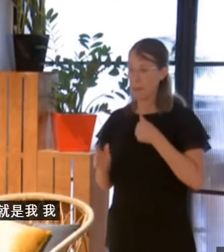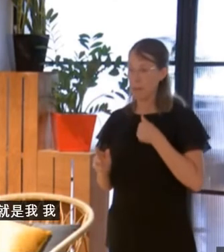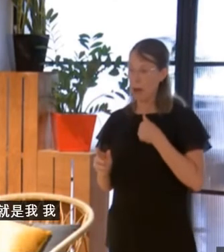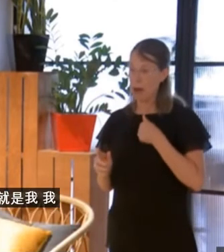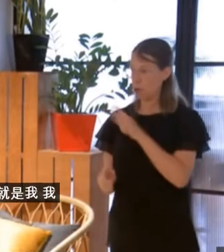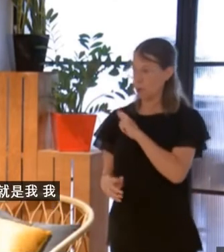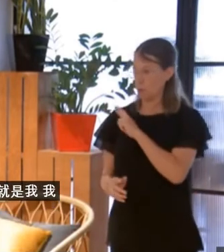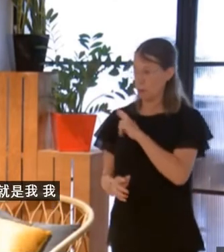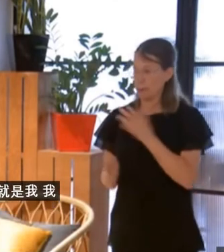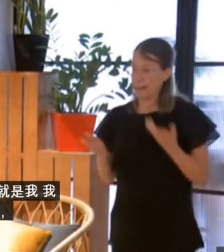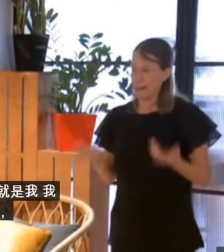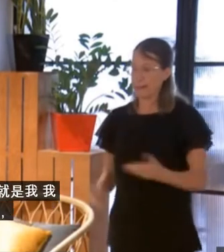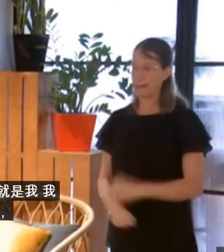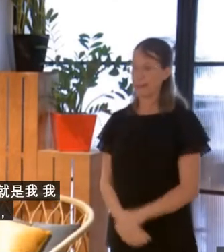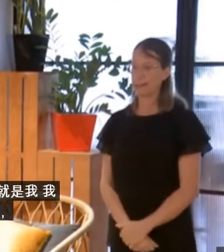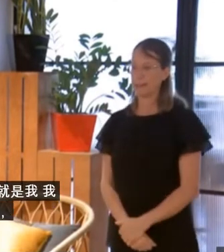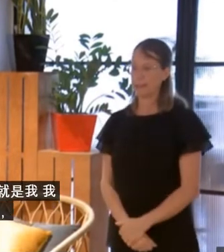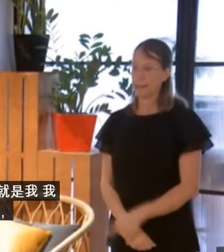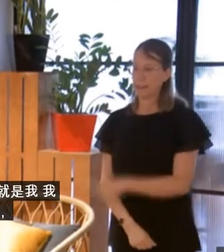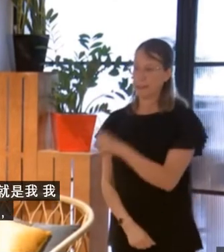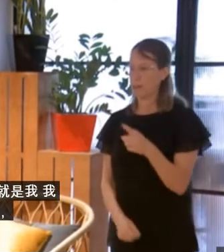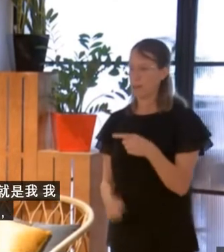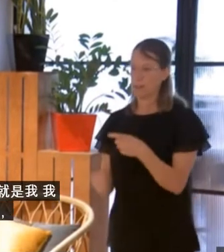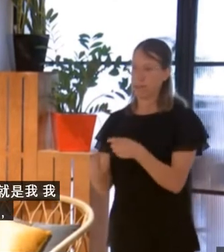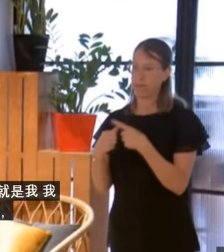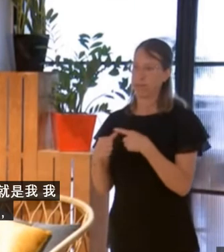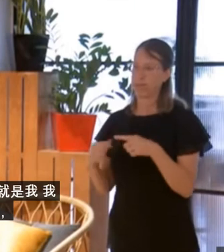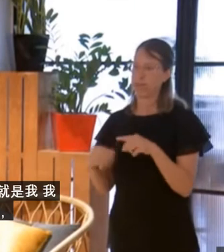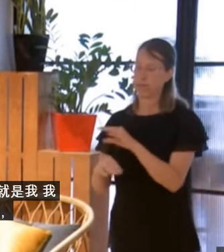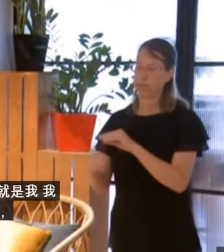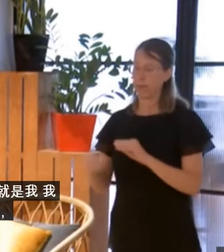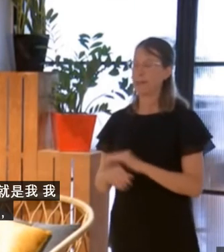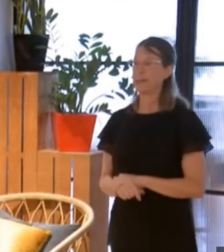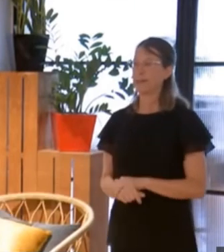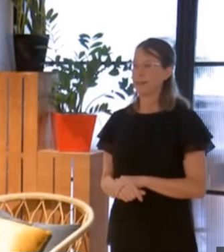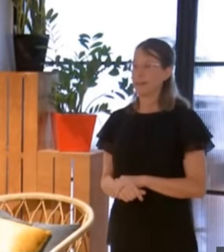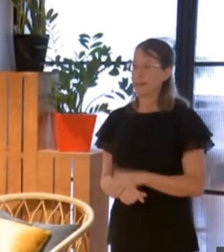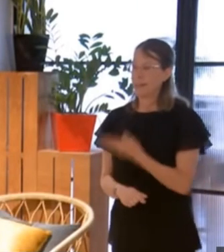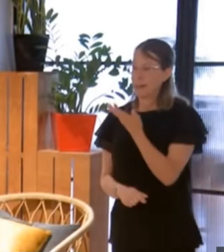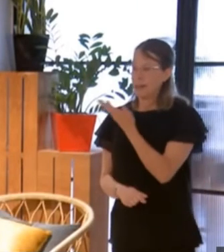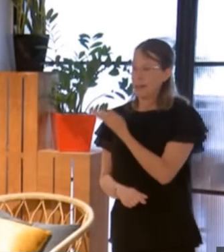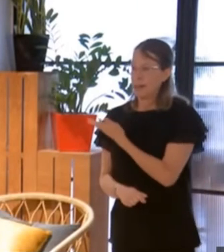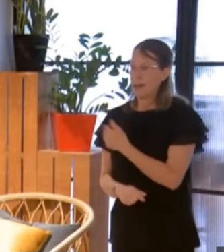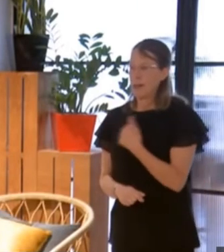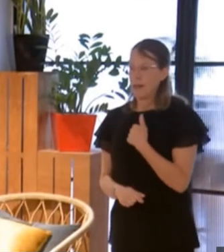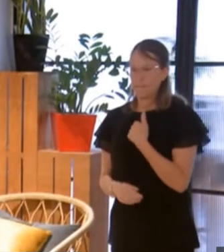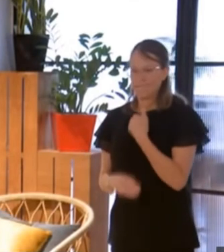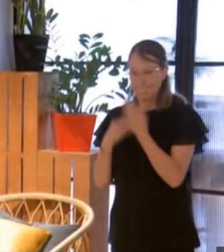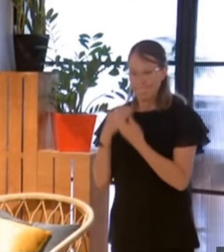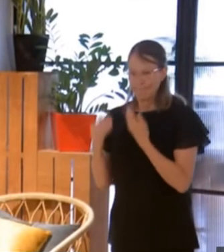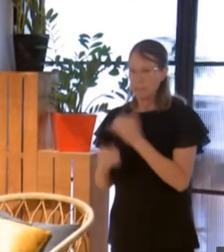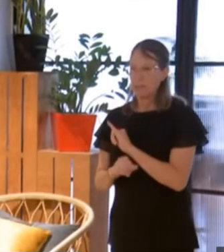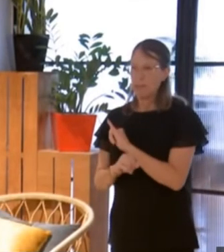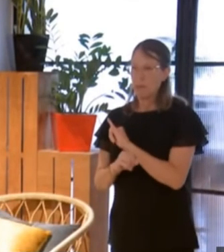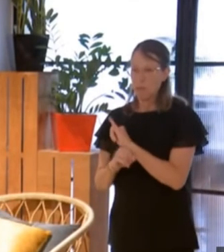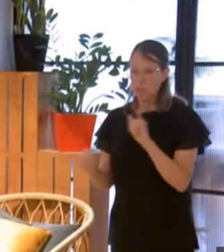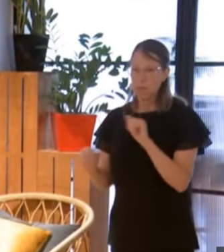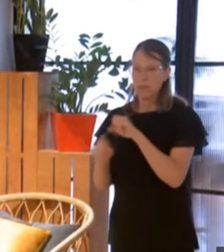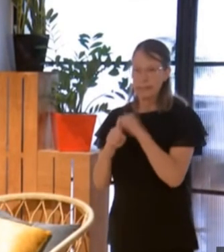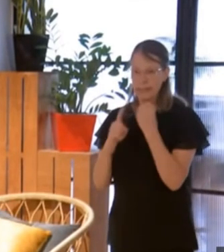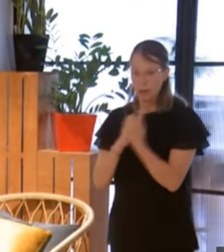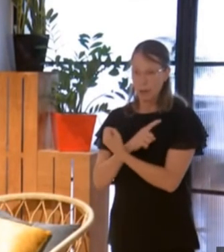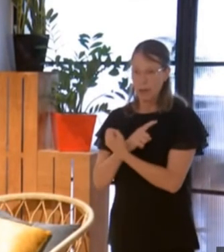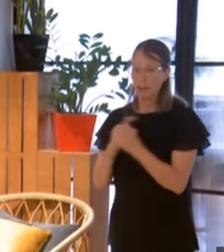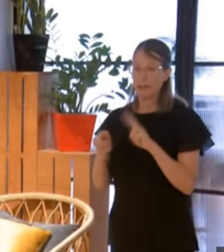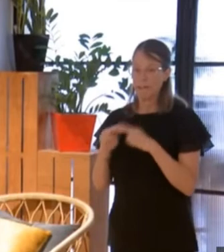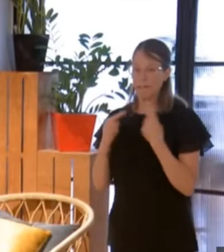on. Premier, just on the school changes. There was an awful case of a family not able to see